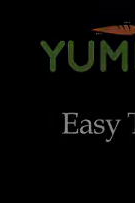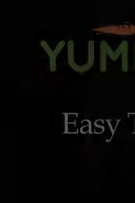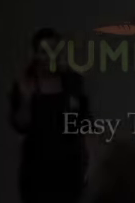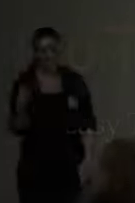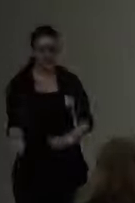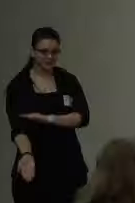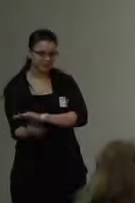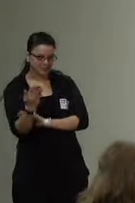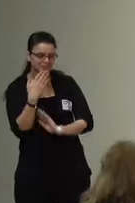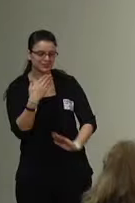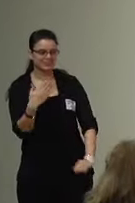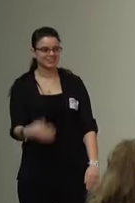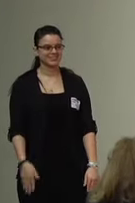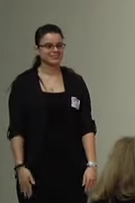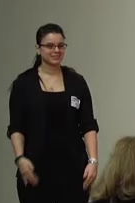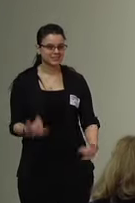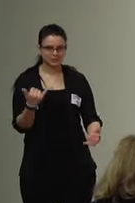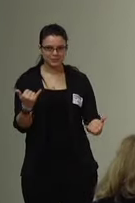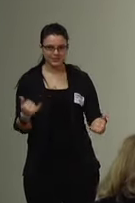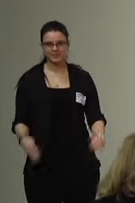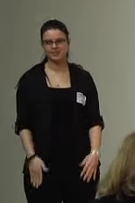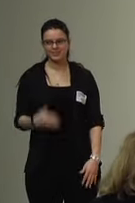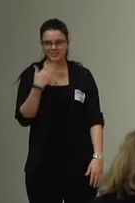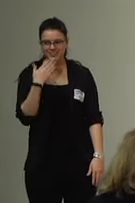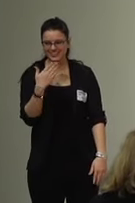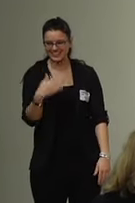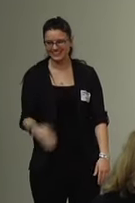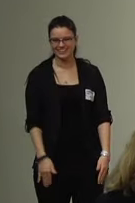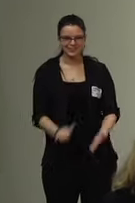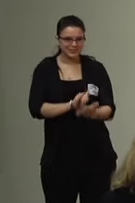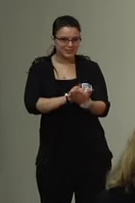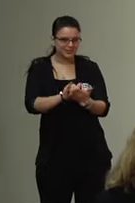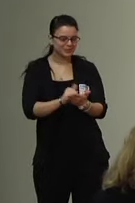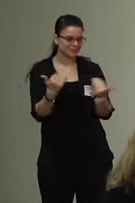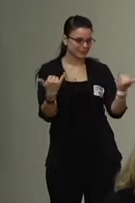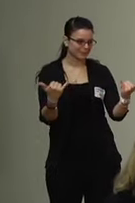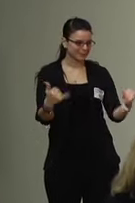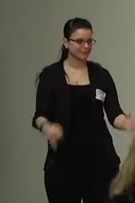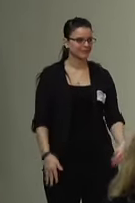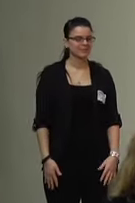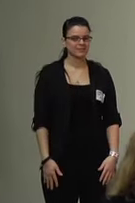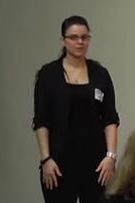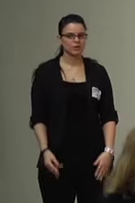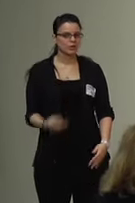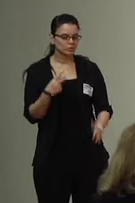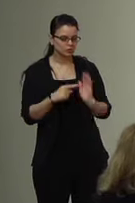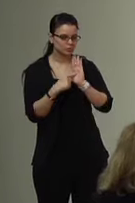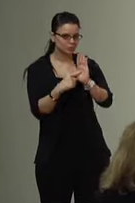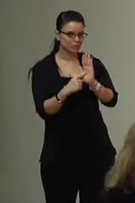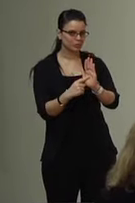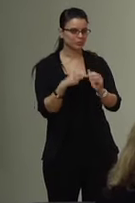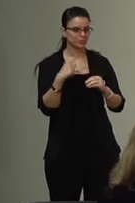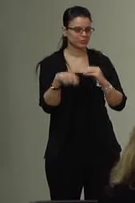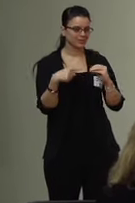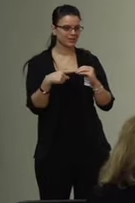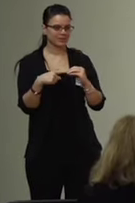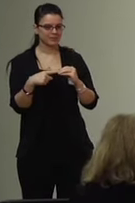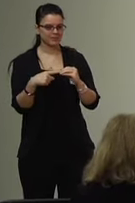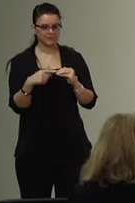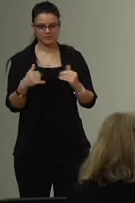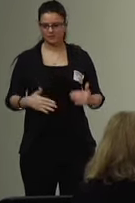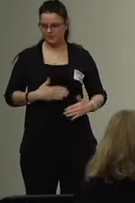good morning, everybody. It is great to be here in New York City, and it is great to be here representing Yummy Plants and hopefully to help give you